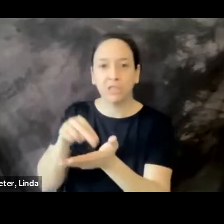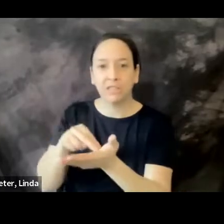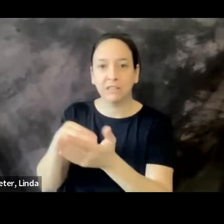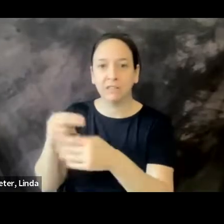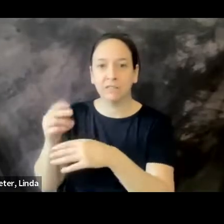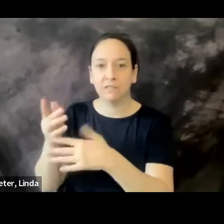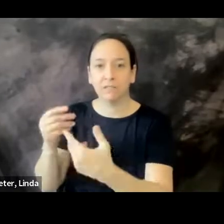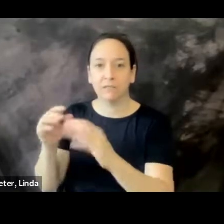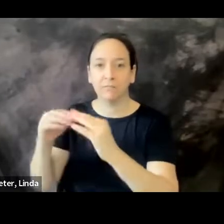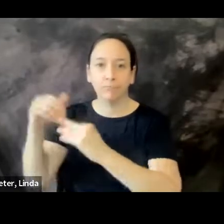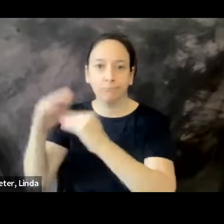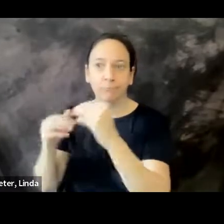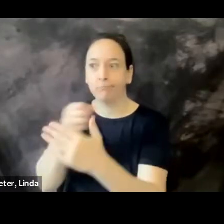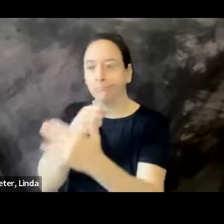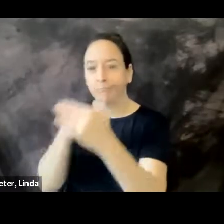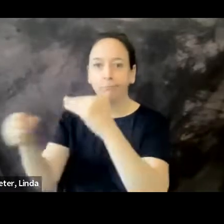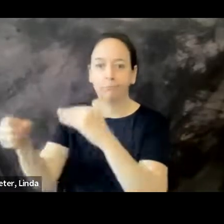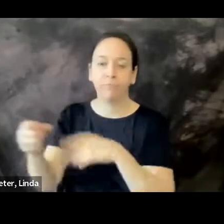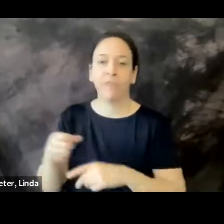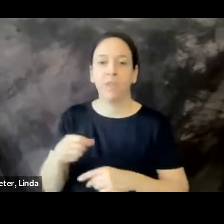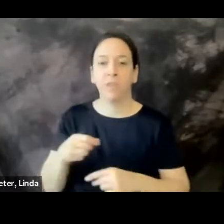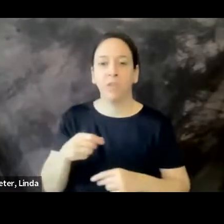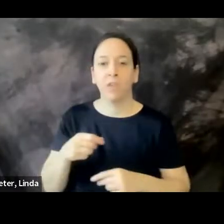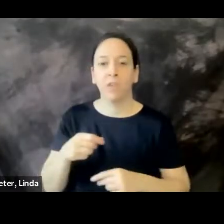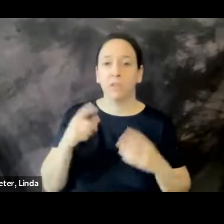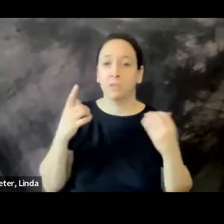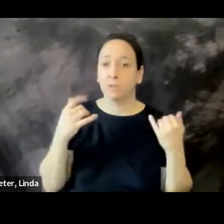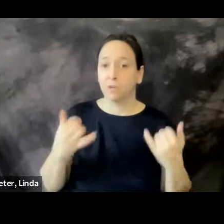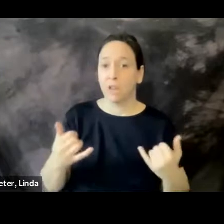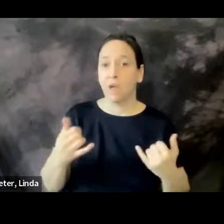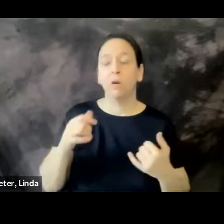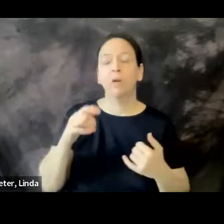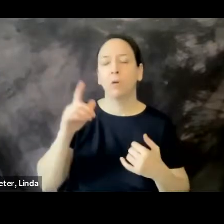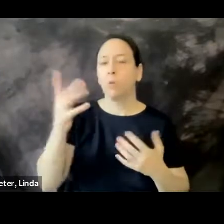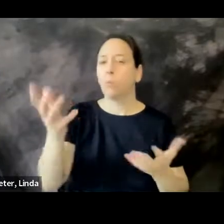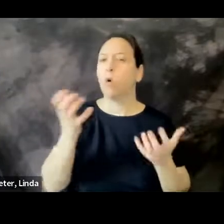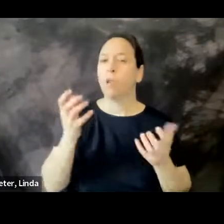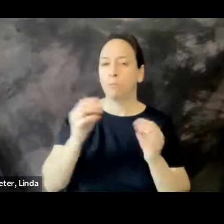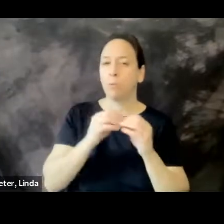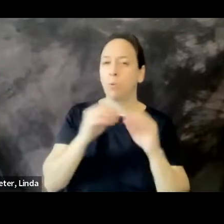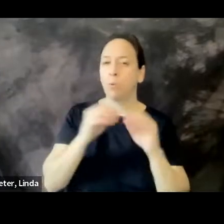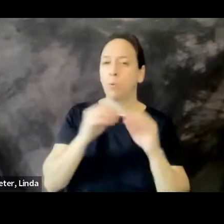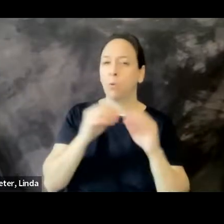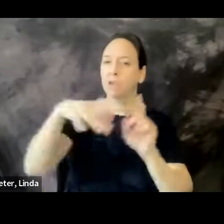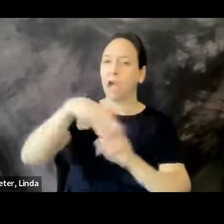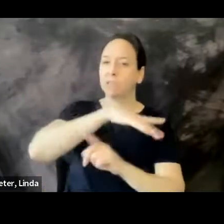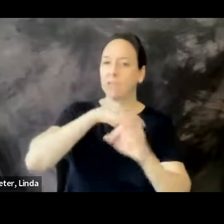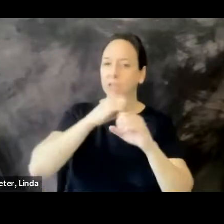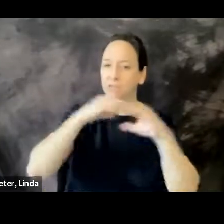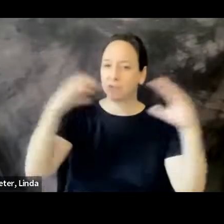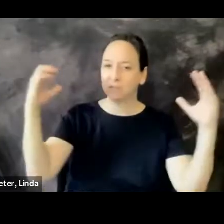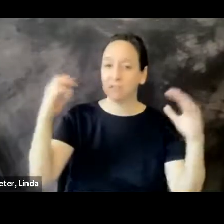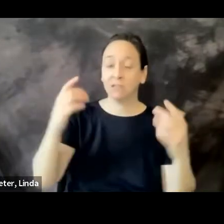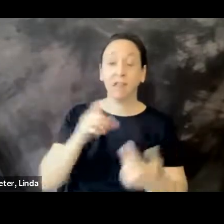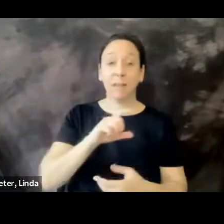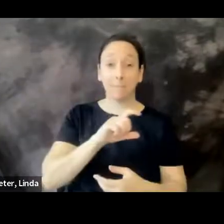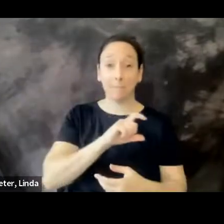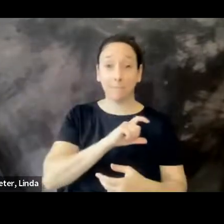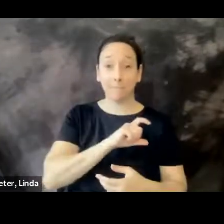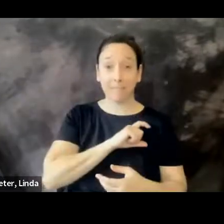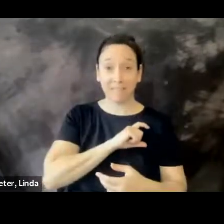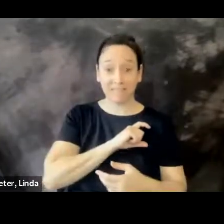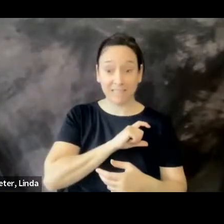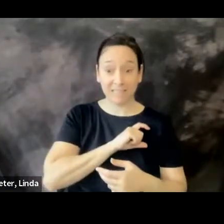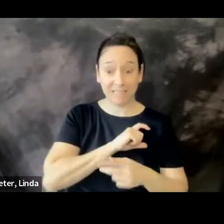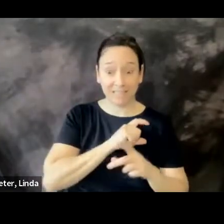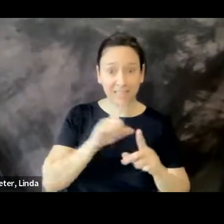that's an important context. And also I think another important historical context is roots of policing in our country in slave patrols, and the fact